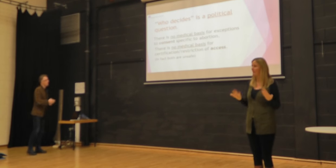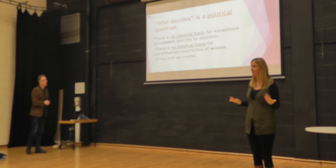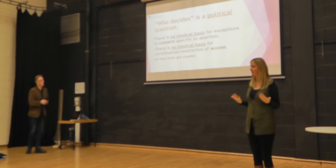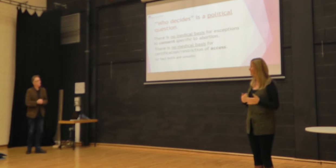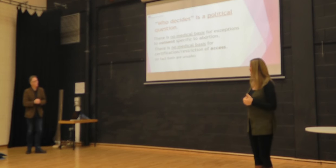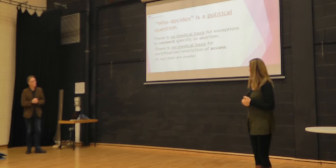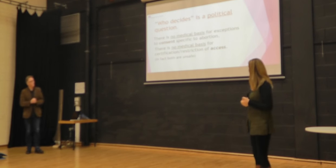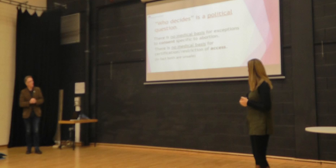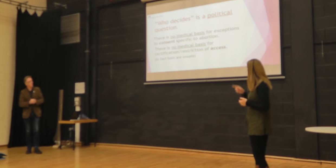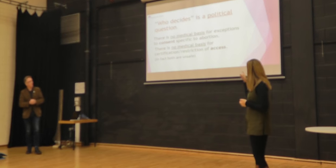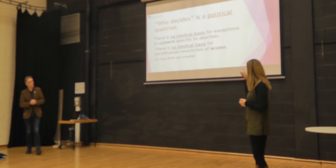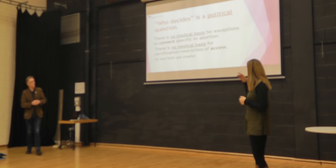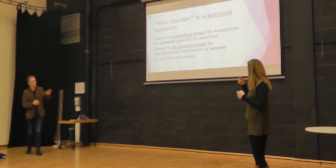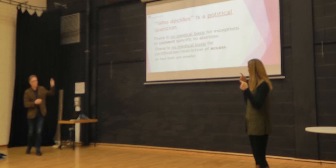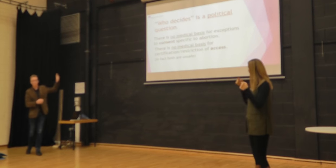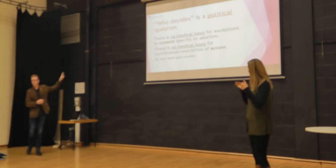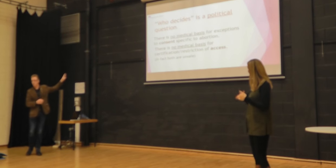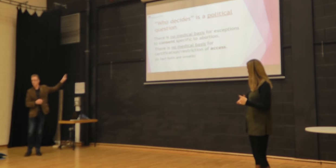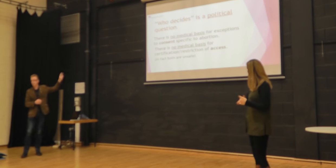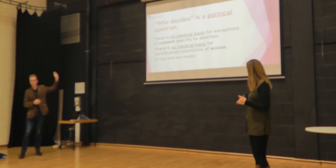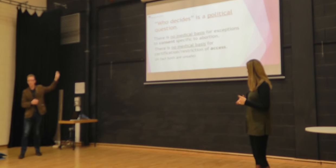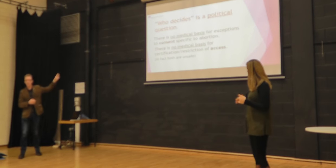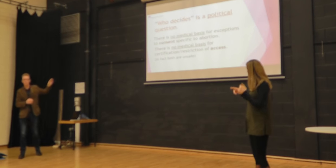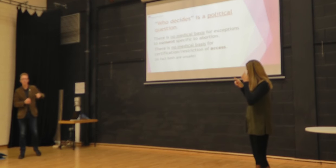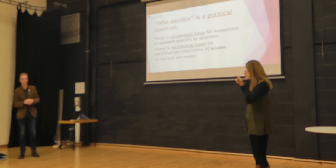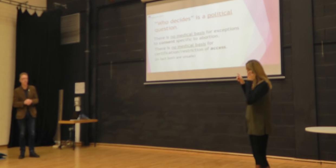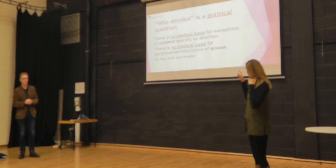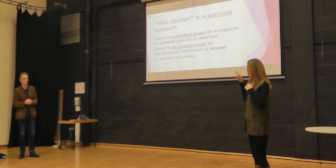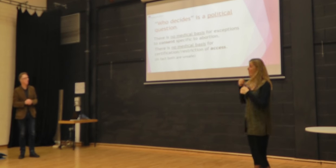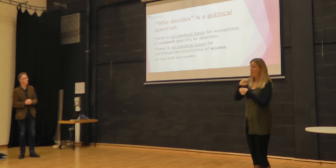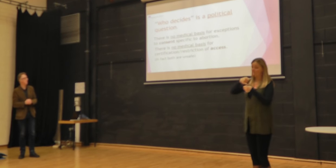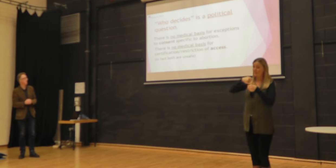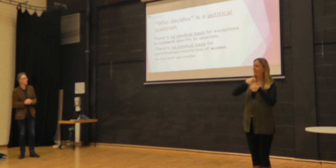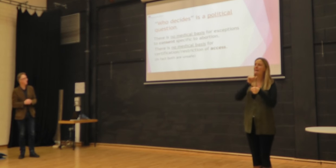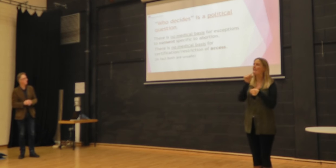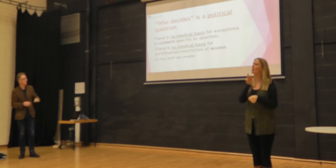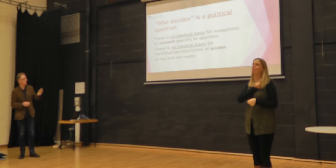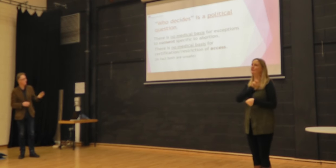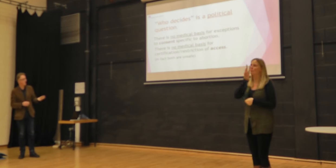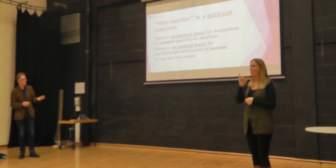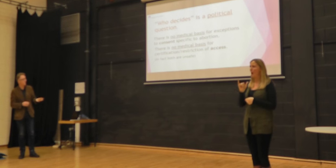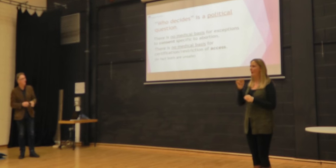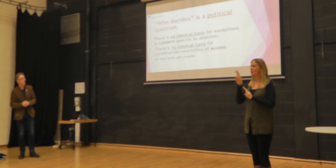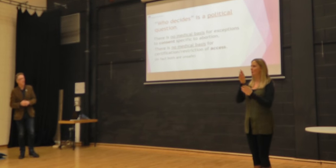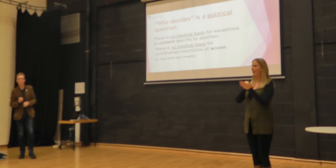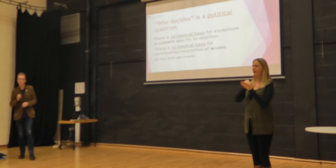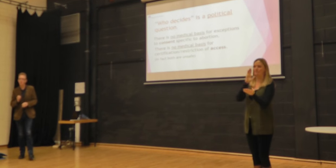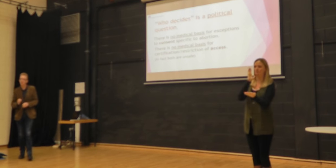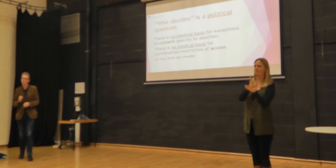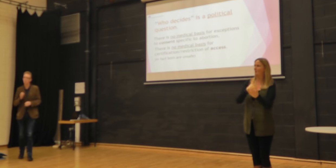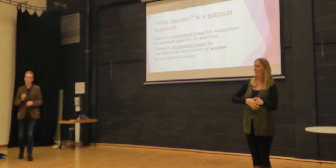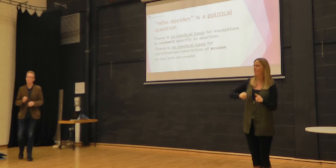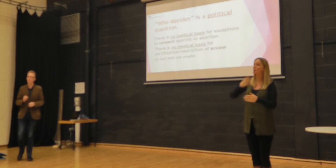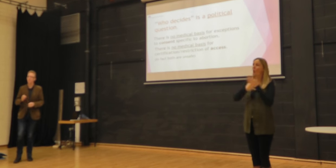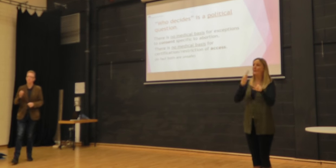and finally, there is no medical basis, I think I've repeated that enough, for exceptions to consent, and there is